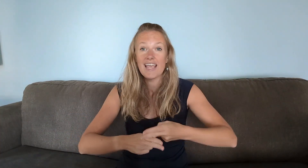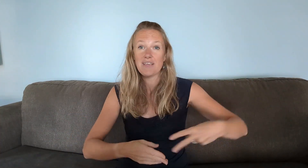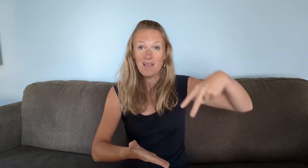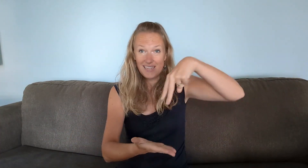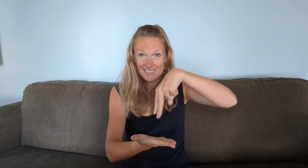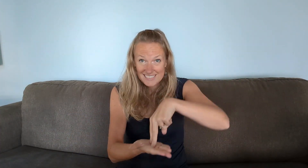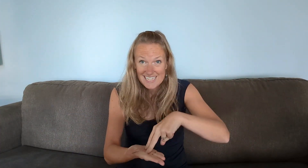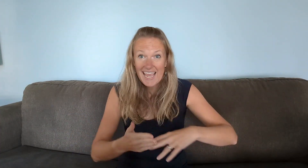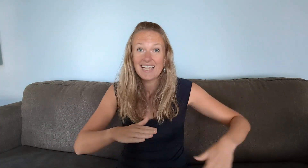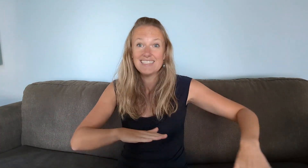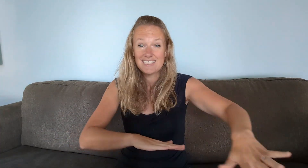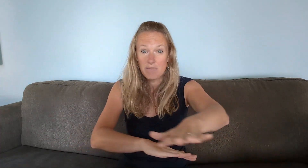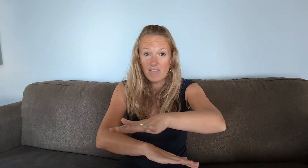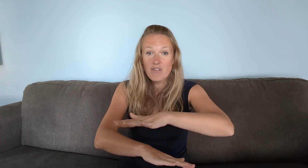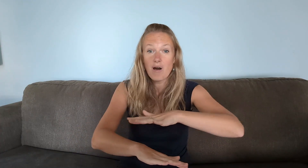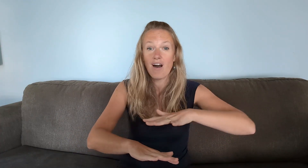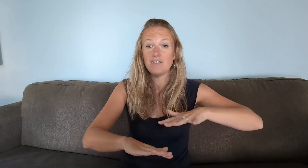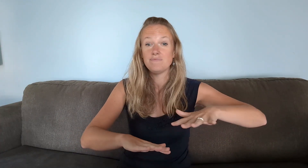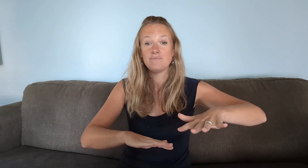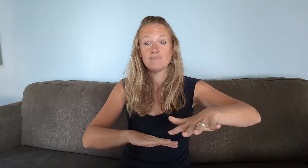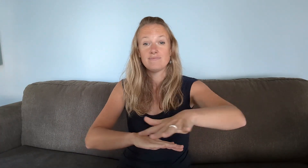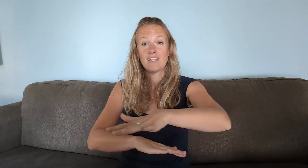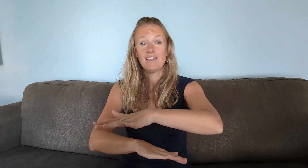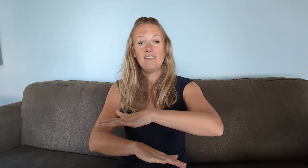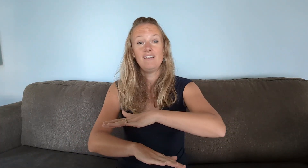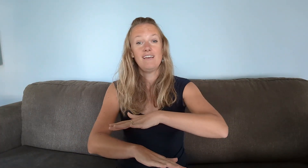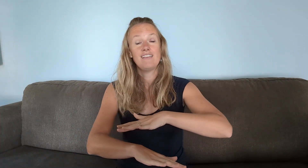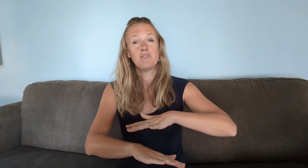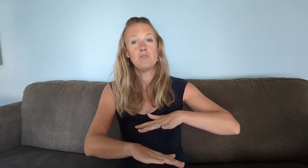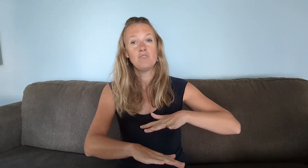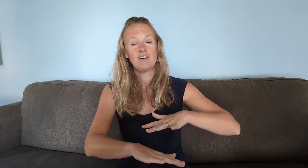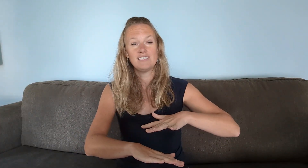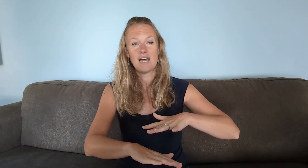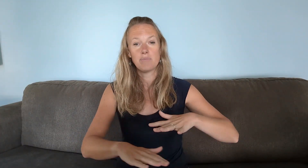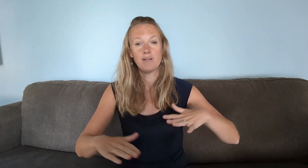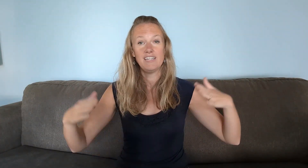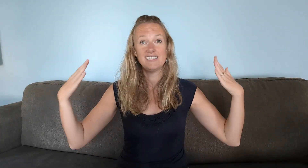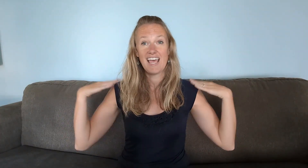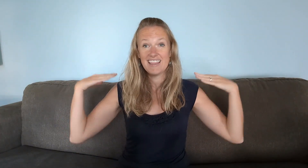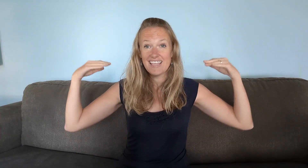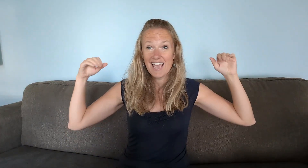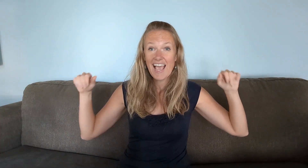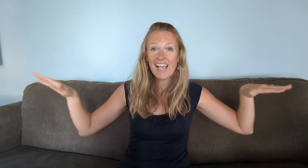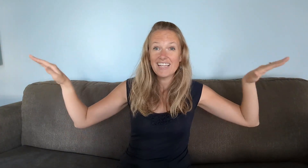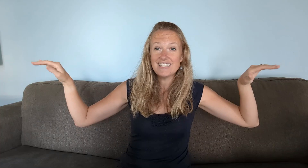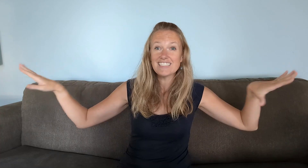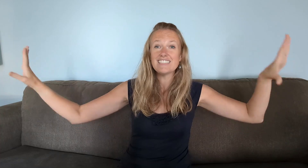name stands above them all. Okay? And then we move on to that bridge. And the